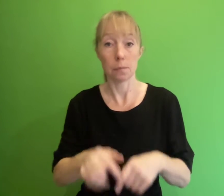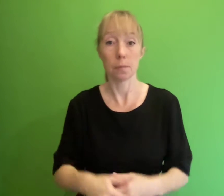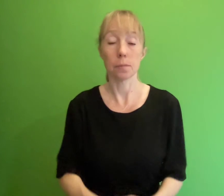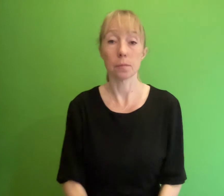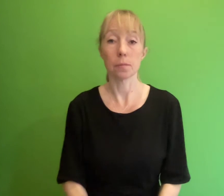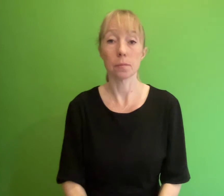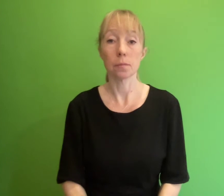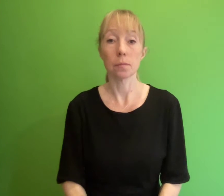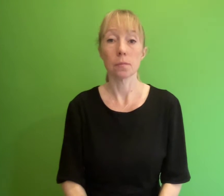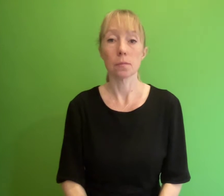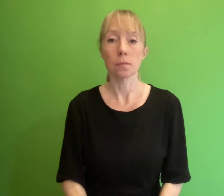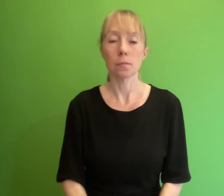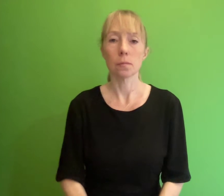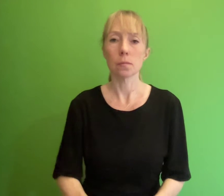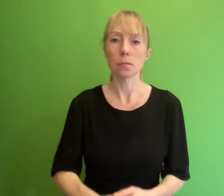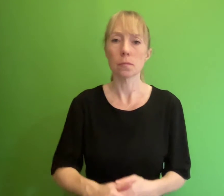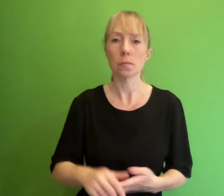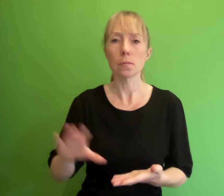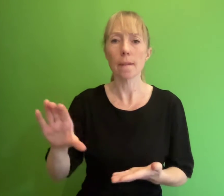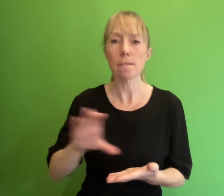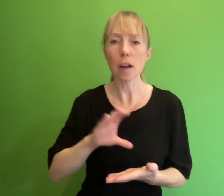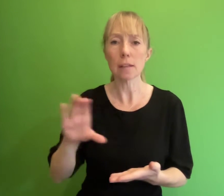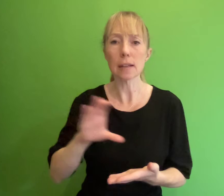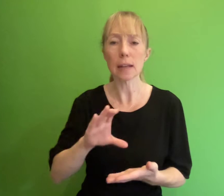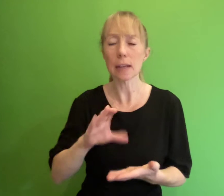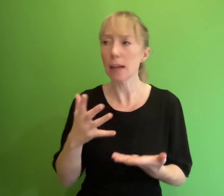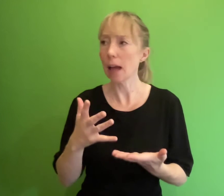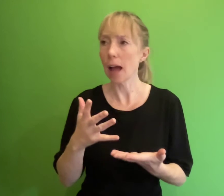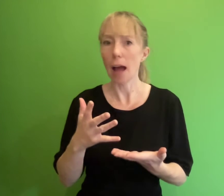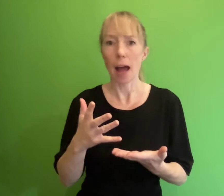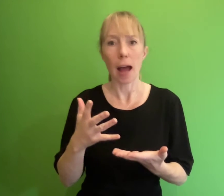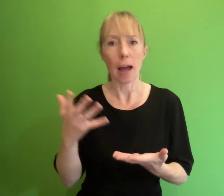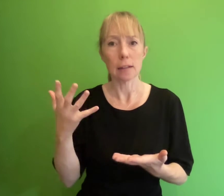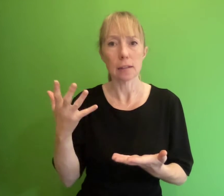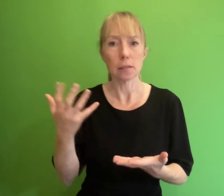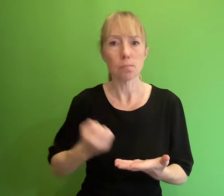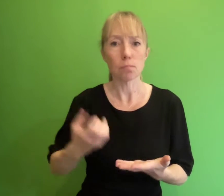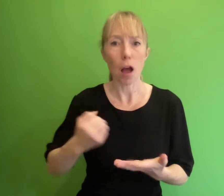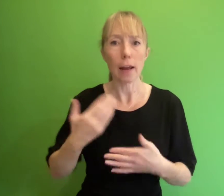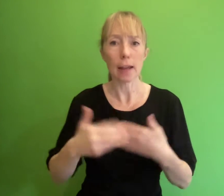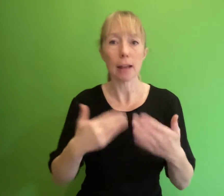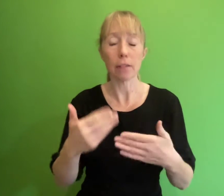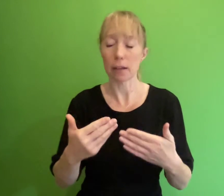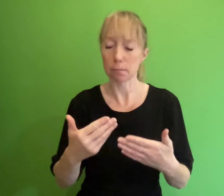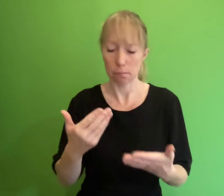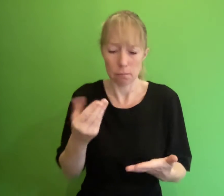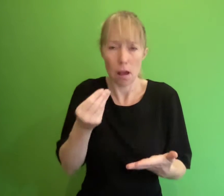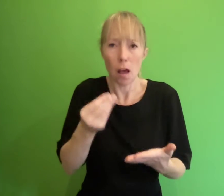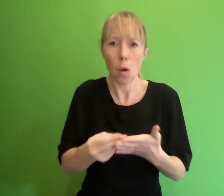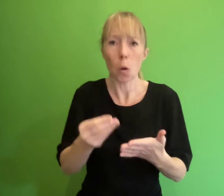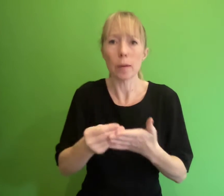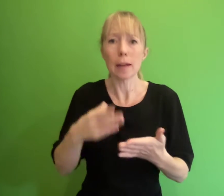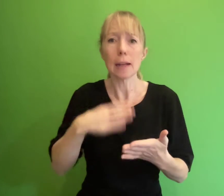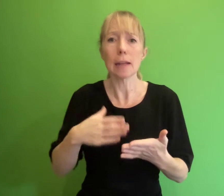Funding and earning a living. Costing needs to be more equitable and no awkward processes for